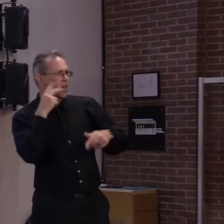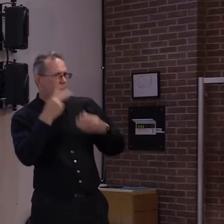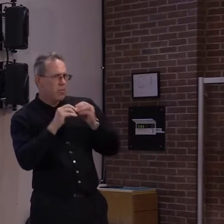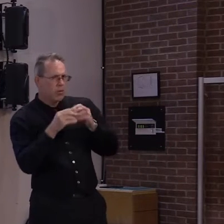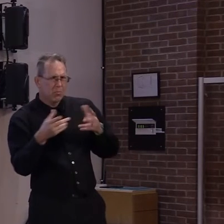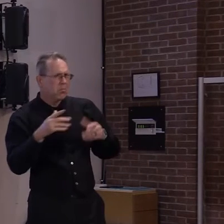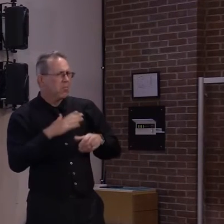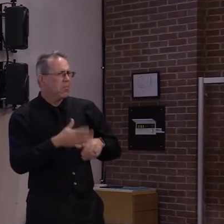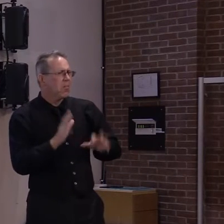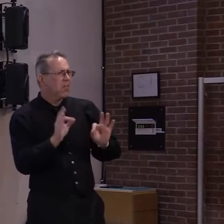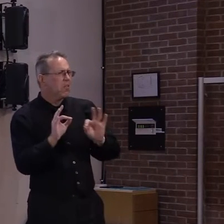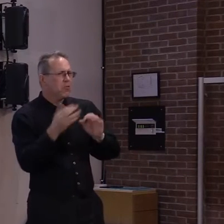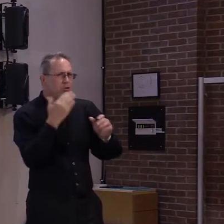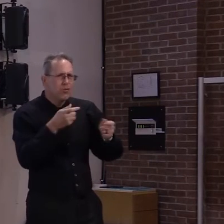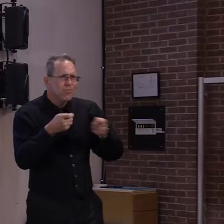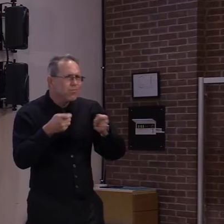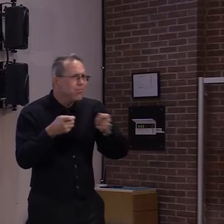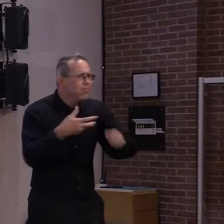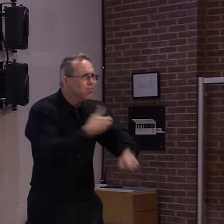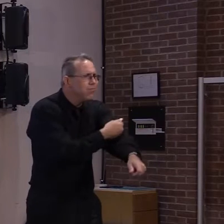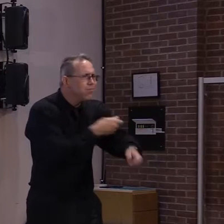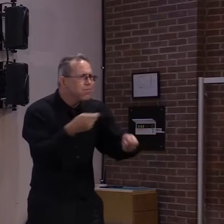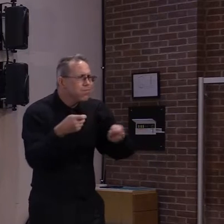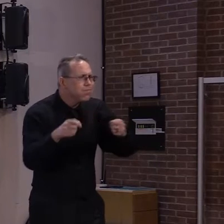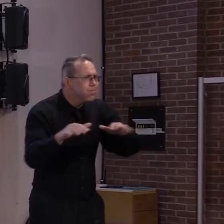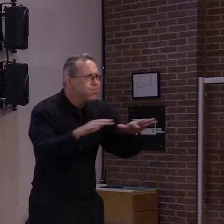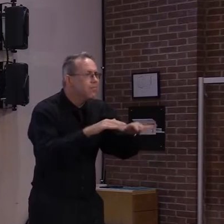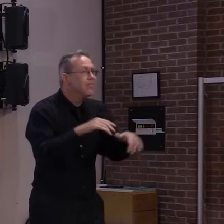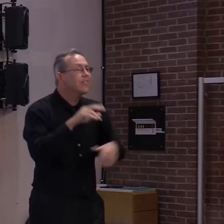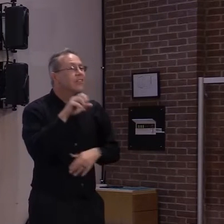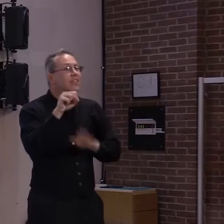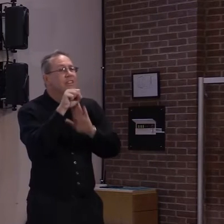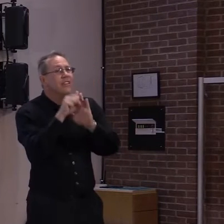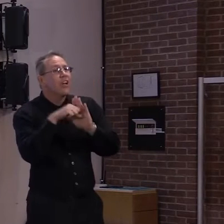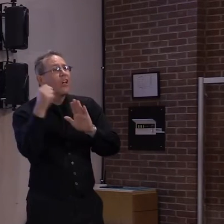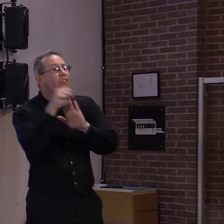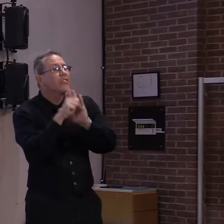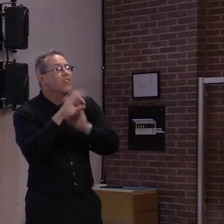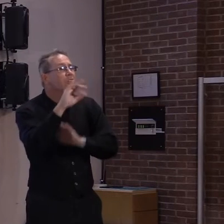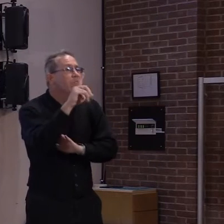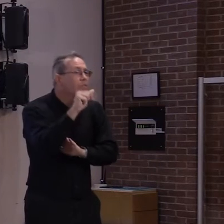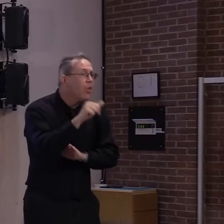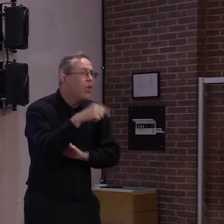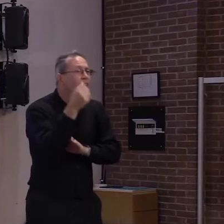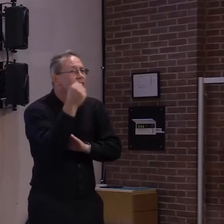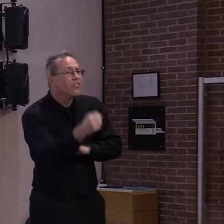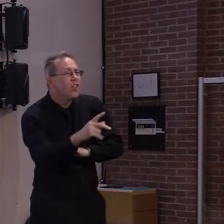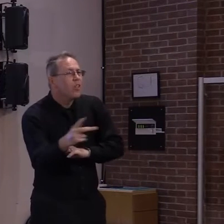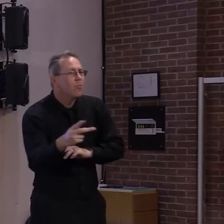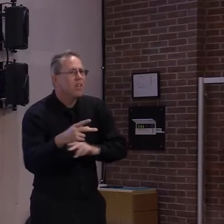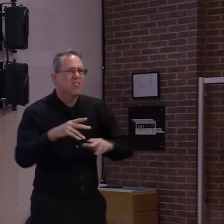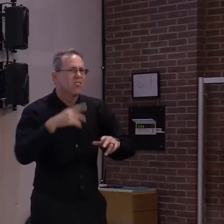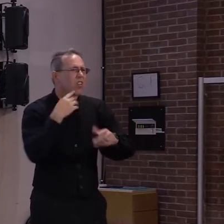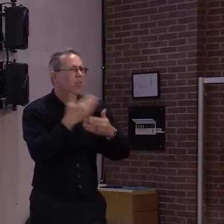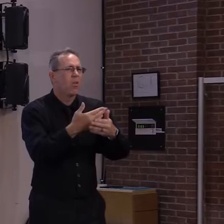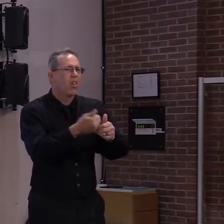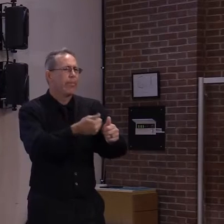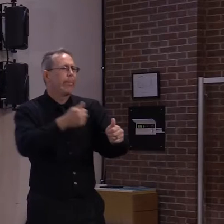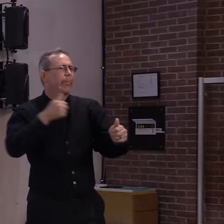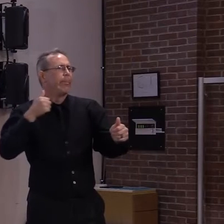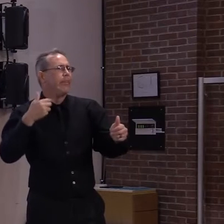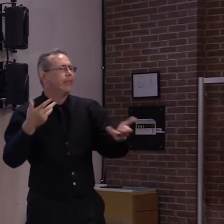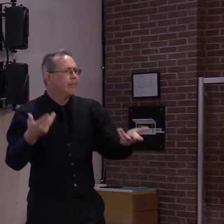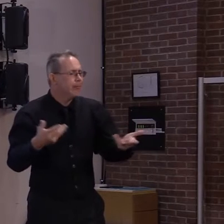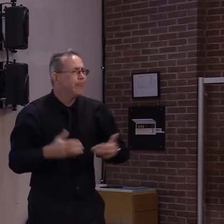cases, lower hospitalizations, and lower fatalities than even the other states that are in our peer group in terms of the vaccination rate.